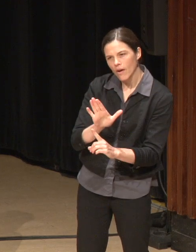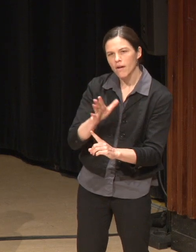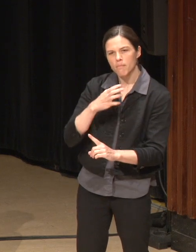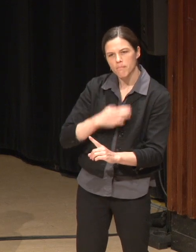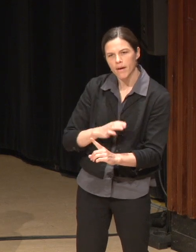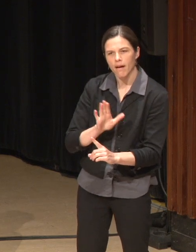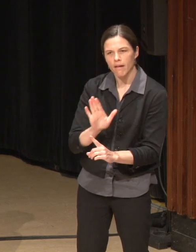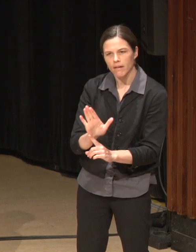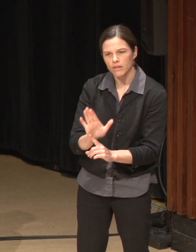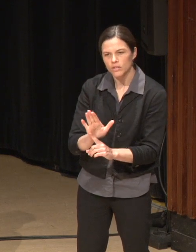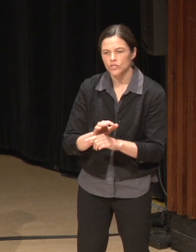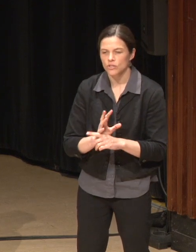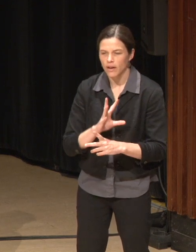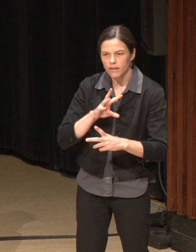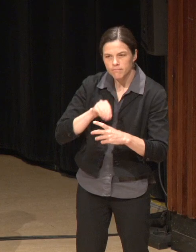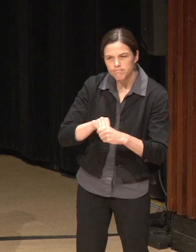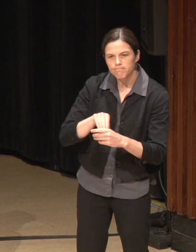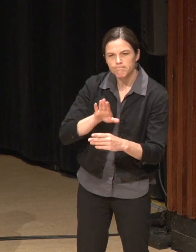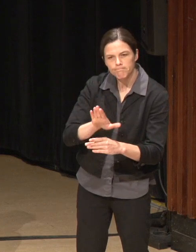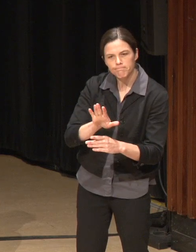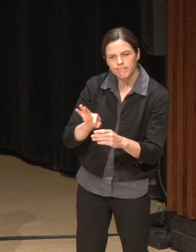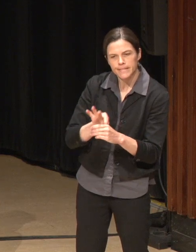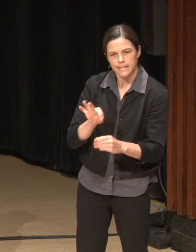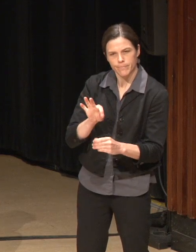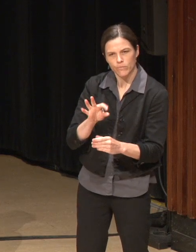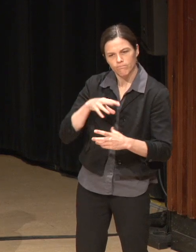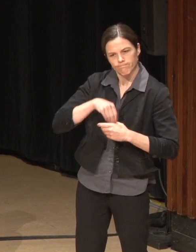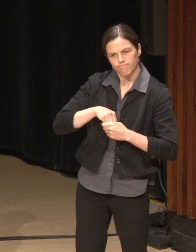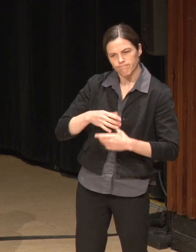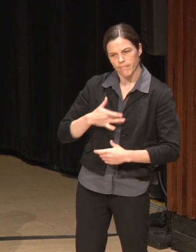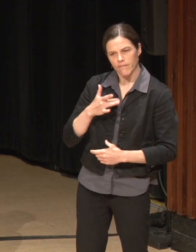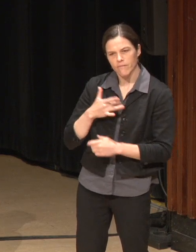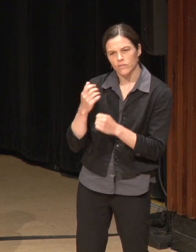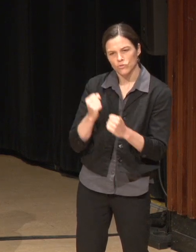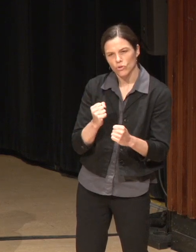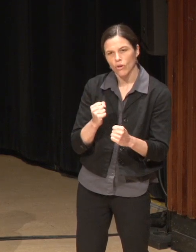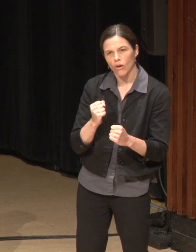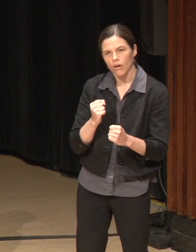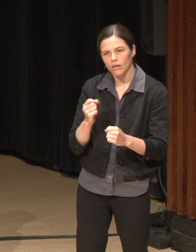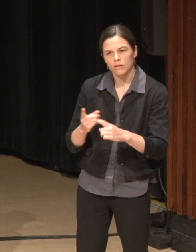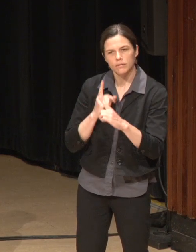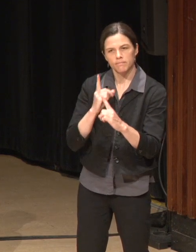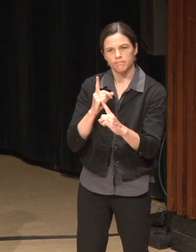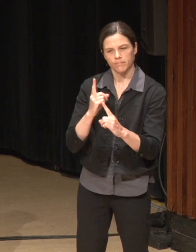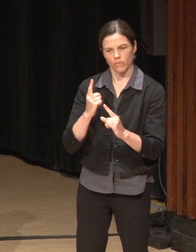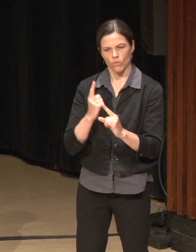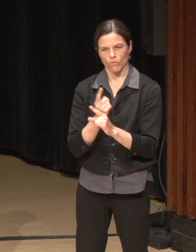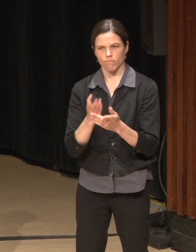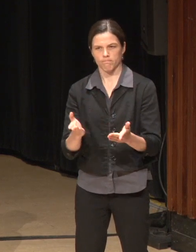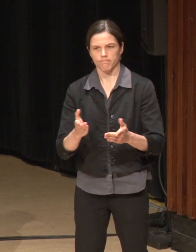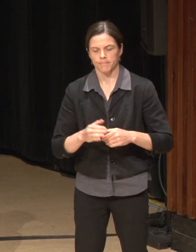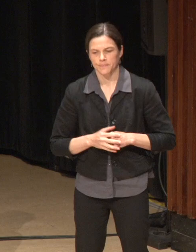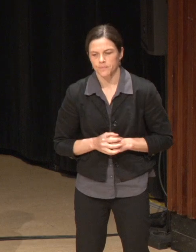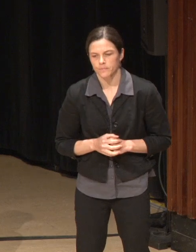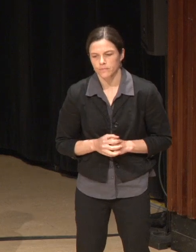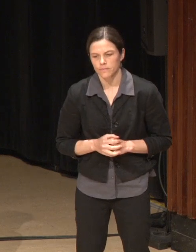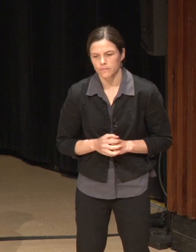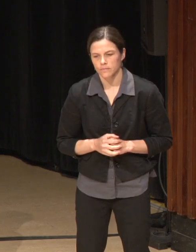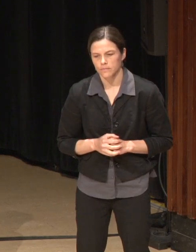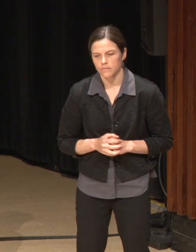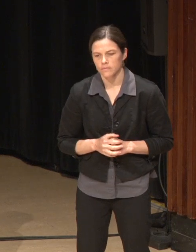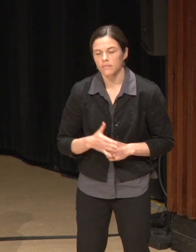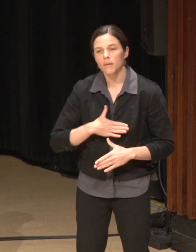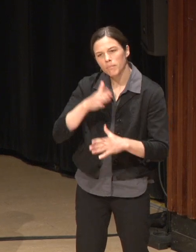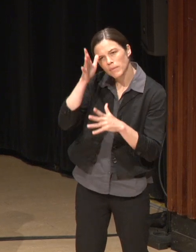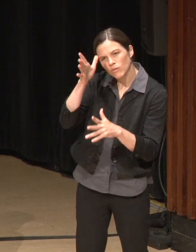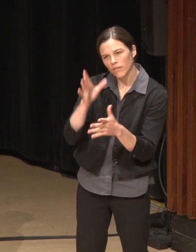deep, deep-rooted spirit in being committed to pursuing what he believed to be correct. He often spoke of his